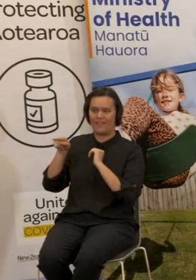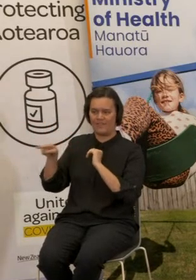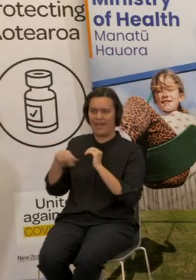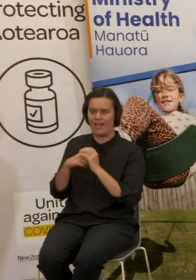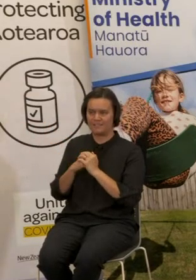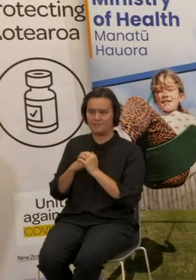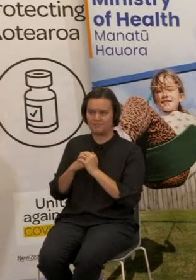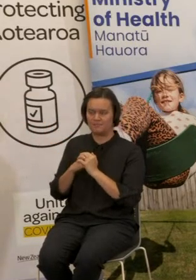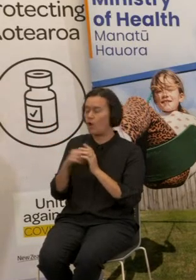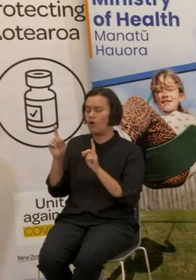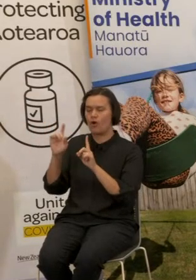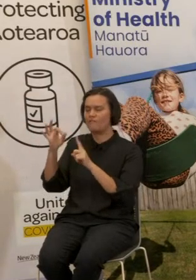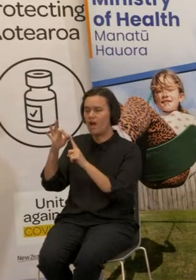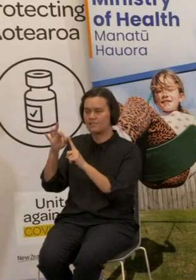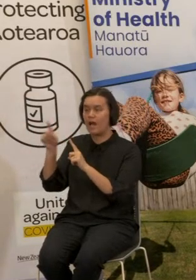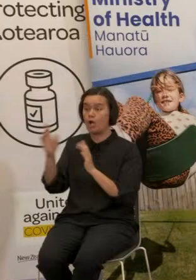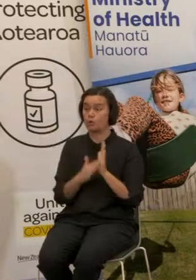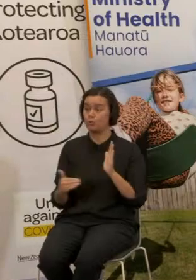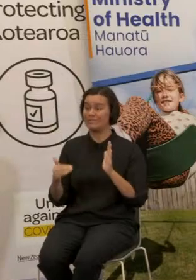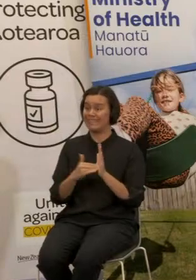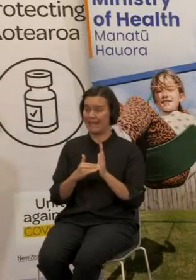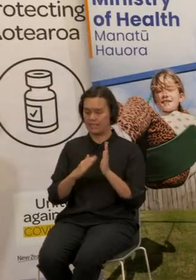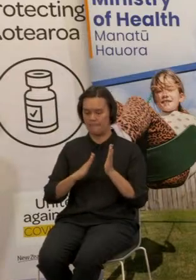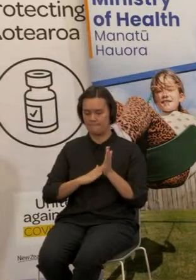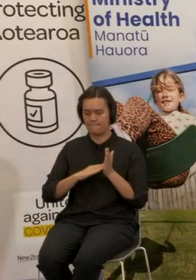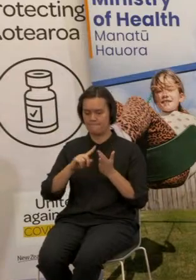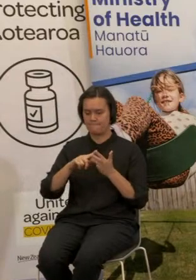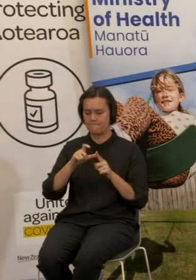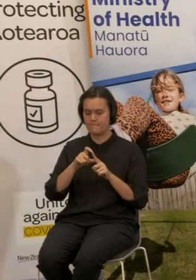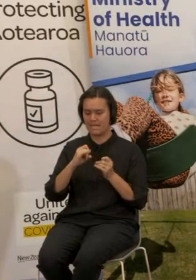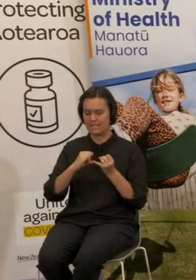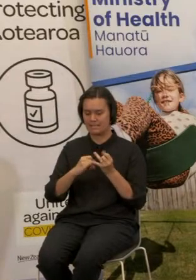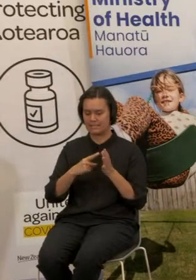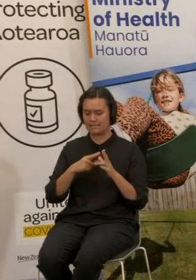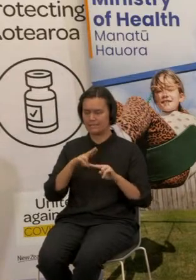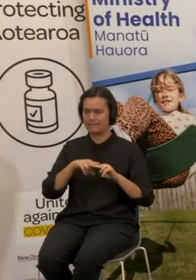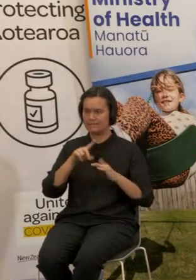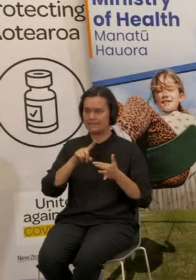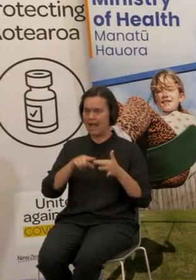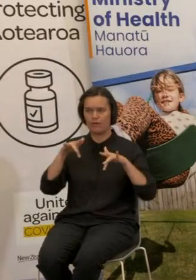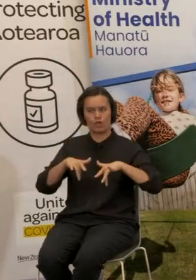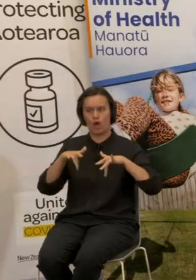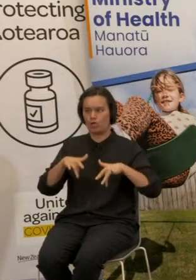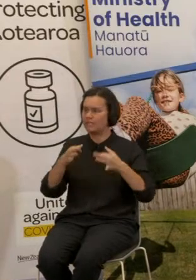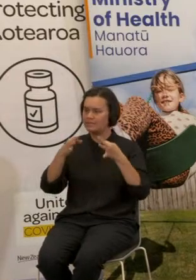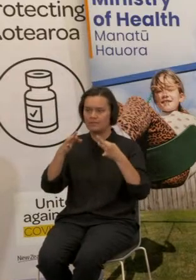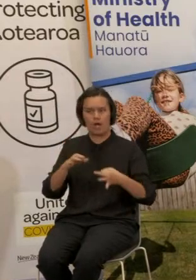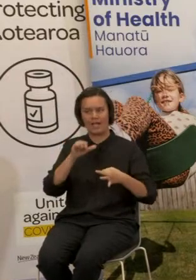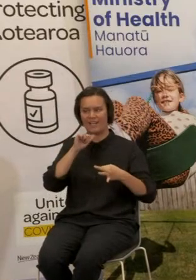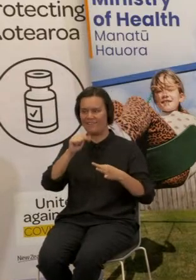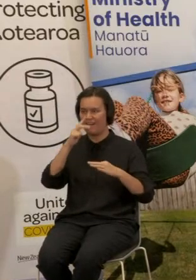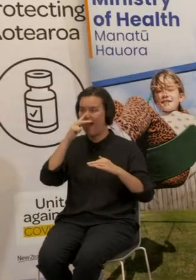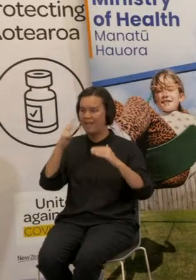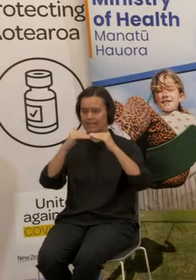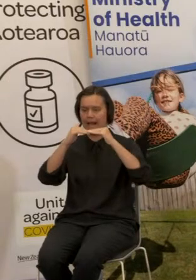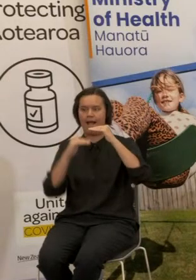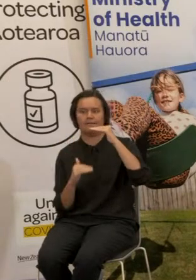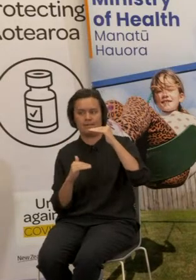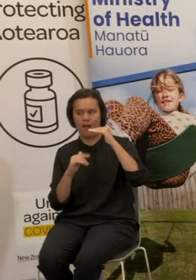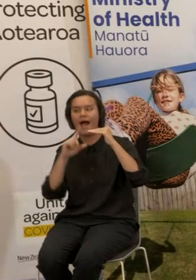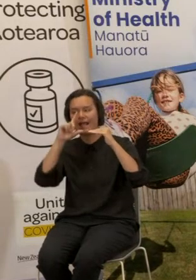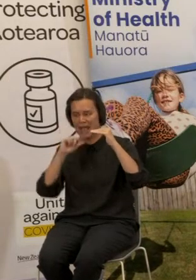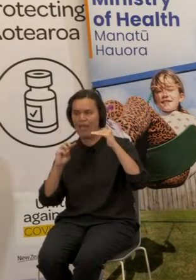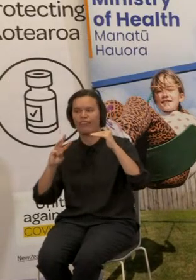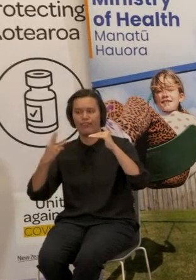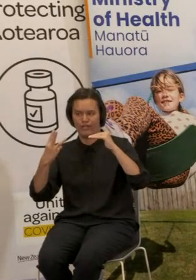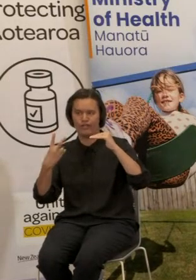MedSafe first. Once the data comes in and MedSafe is secure about the data, then yes, it can be rolled out younger. Remembering the boosters are more